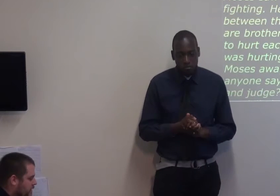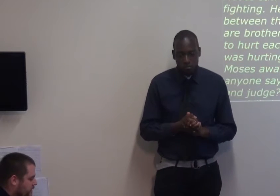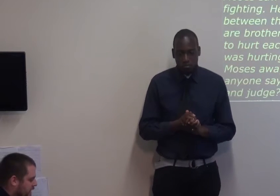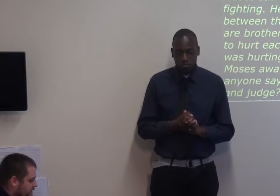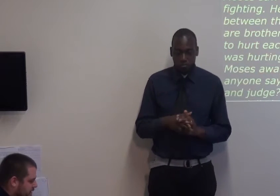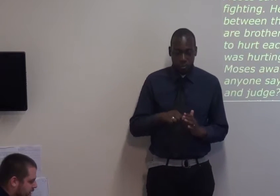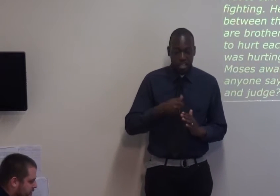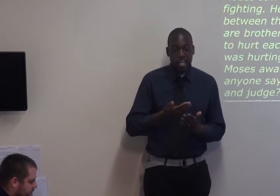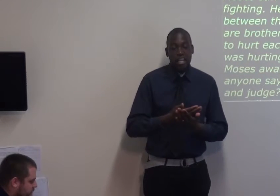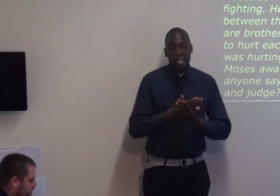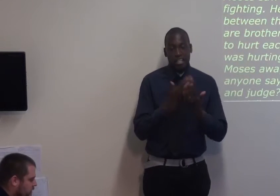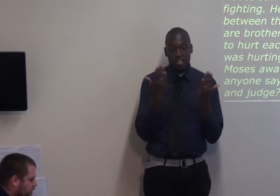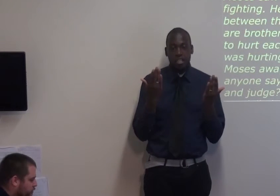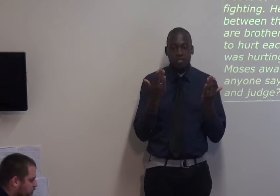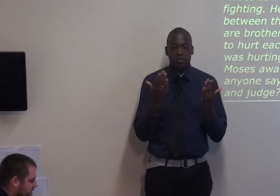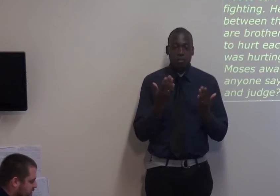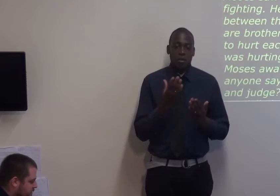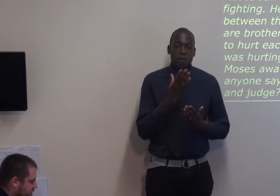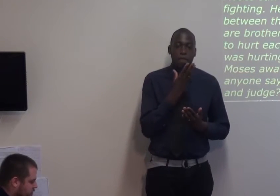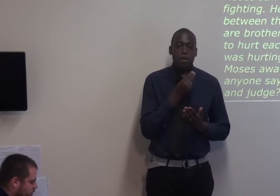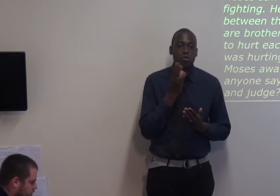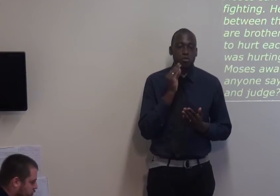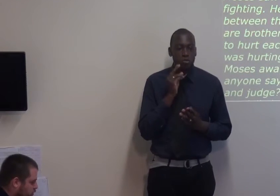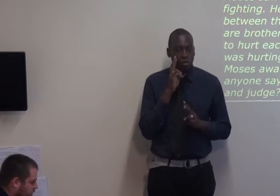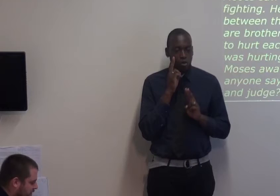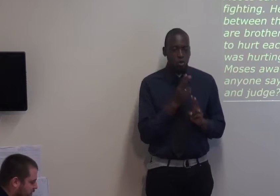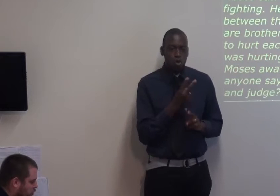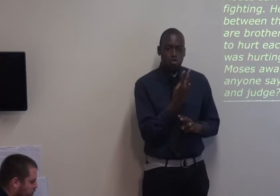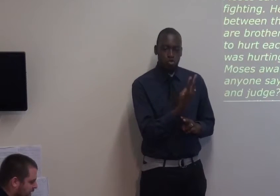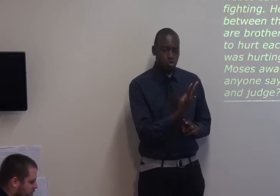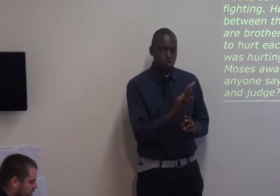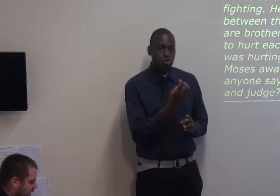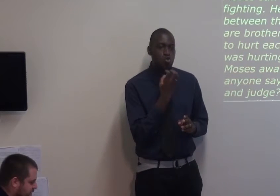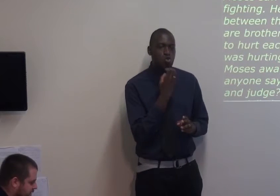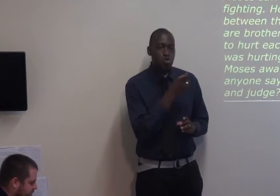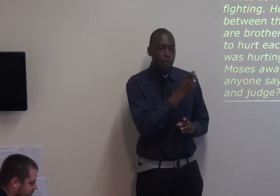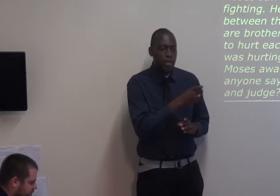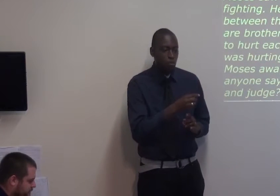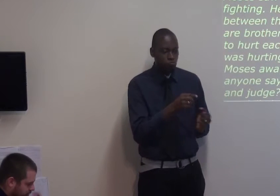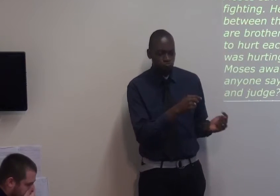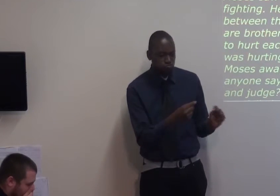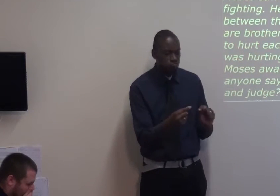The next day, Moses saw 2 of his own people fighting.